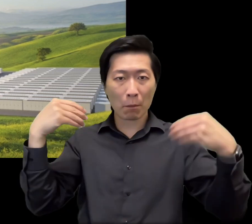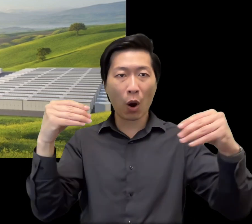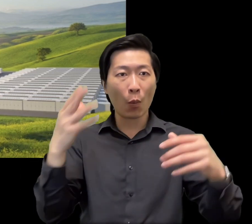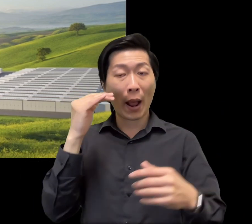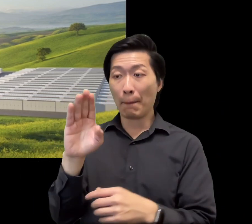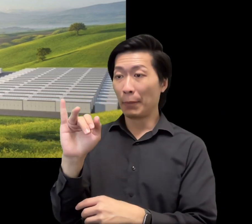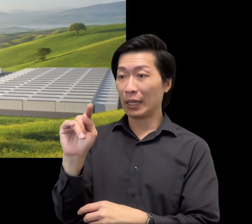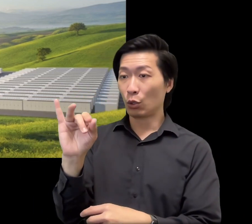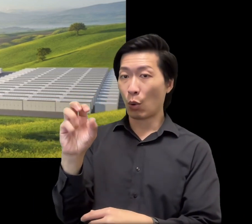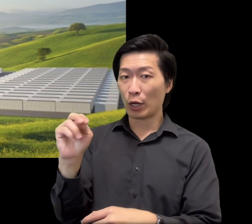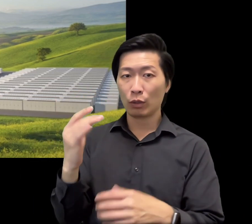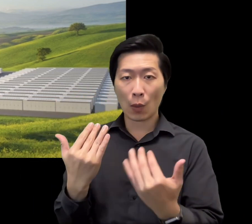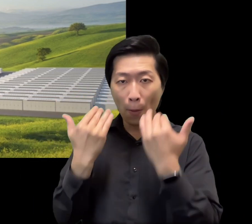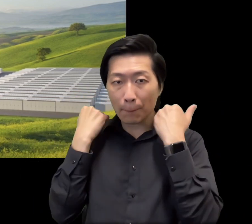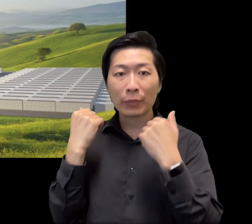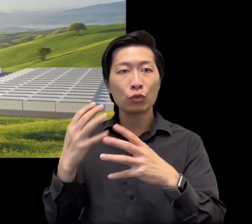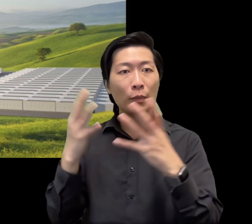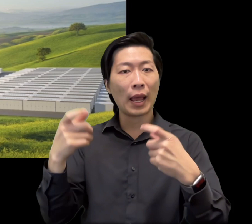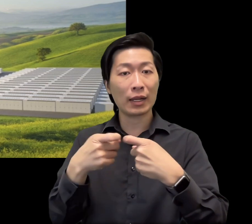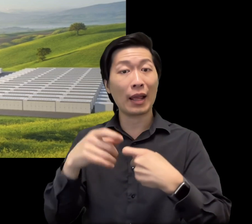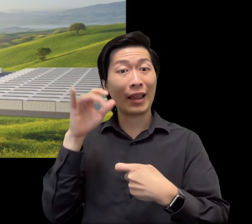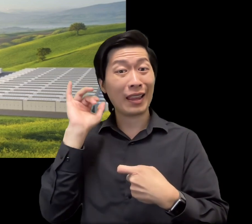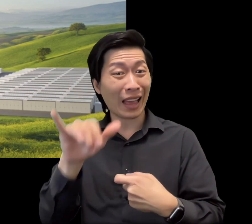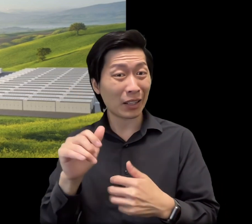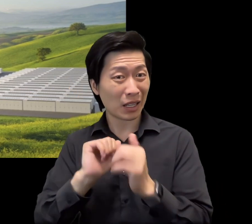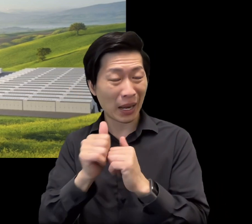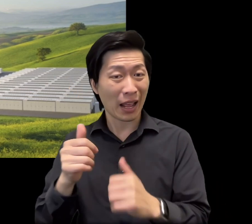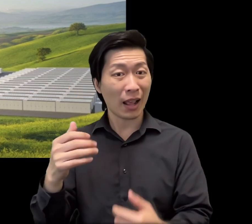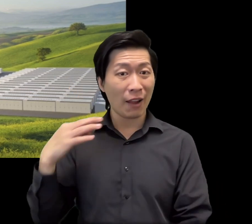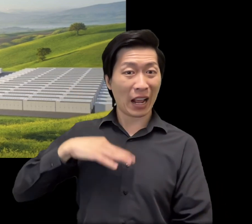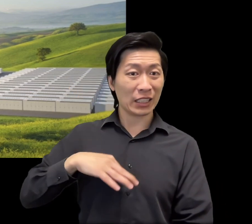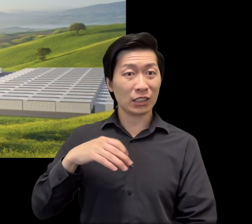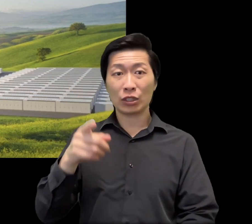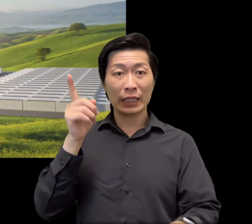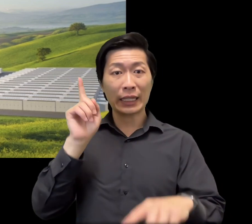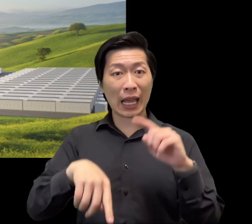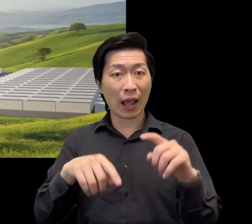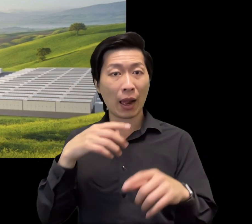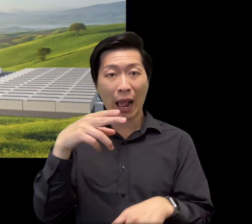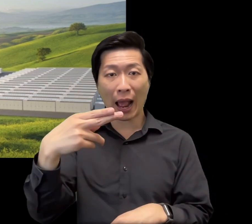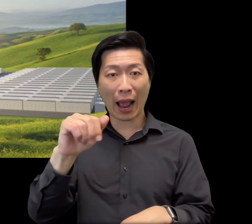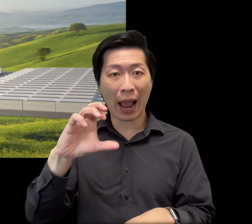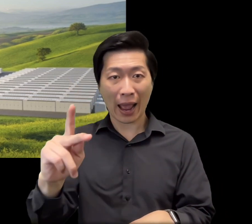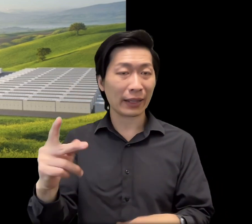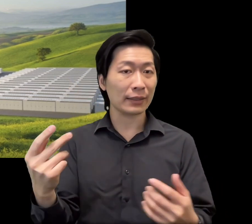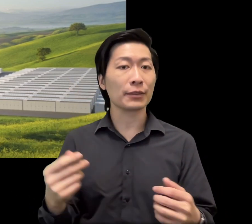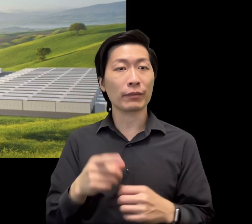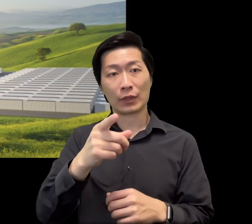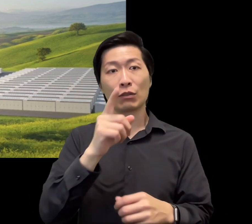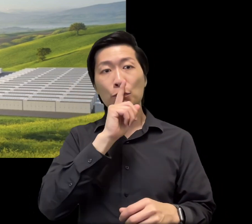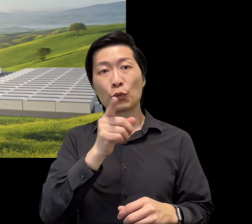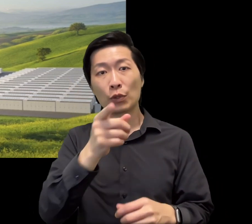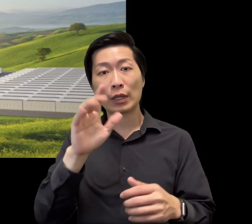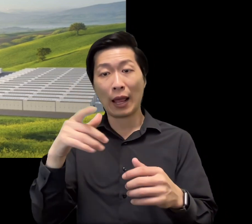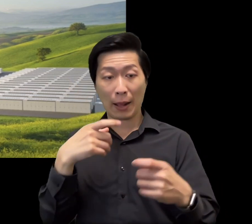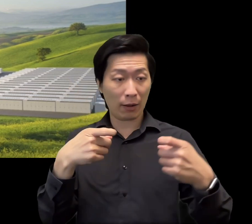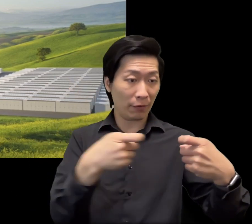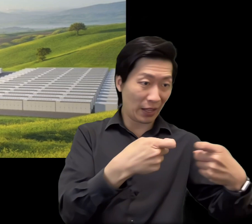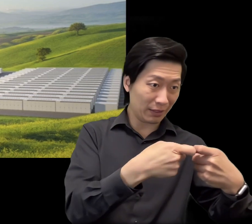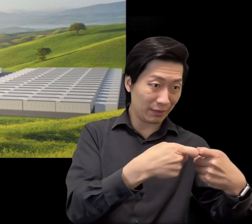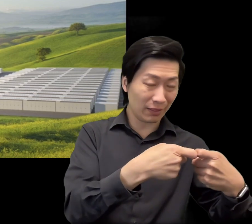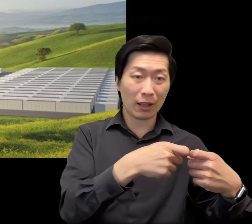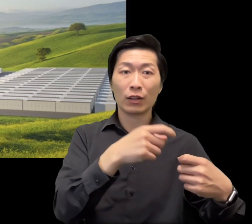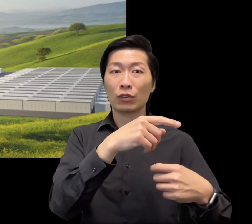network uses so much energy. Well, that's actually its competitive advantage to not be able to get hacked. And so changing the world to renewable energy to back this new